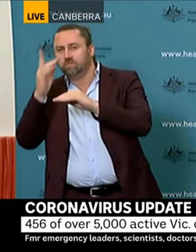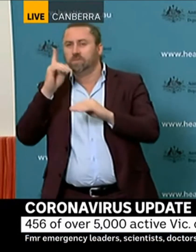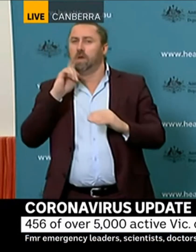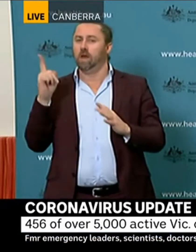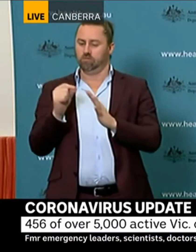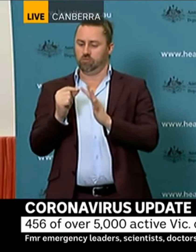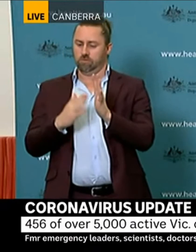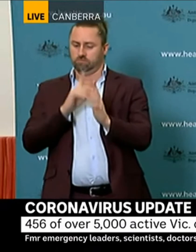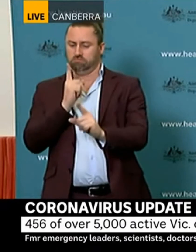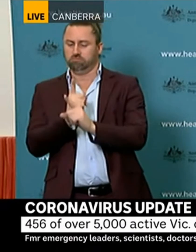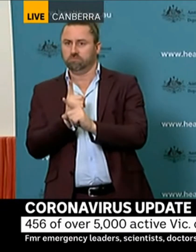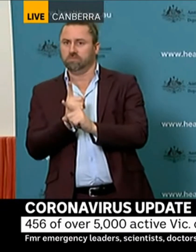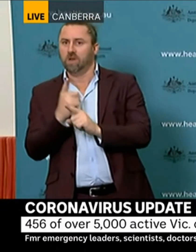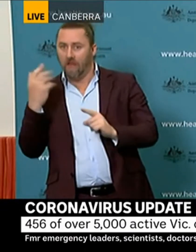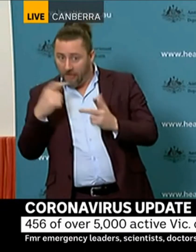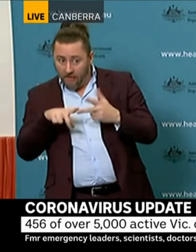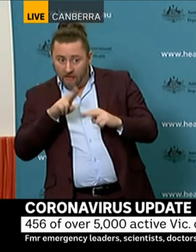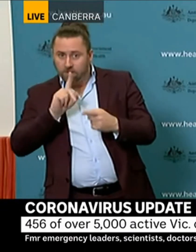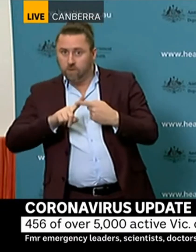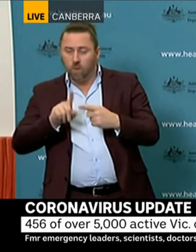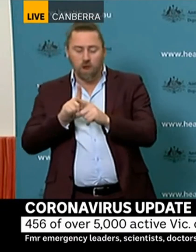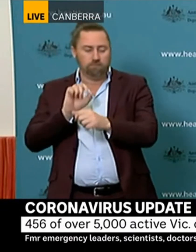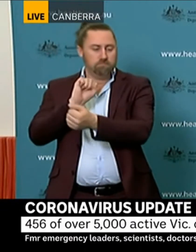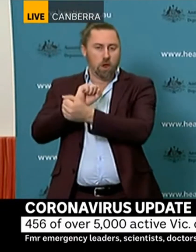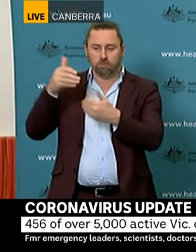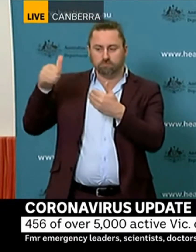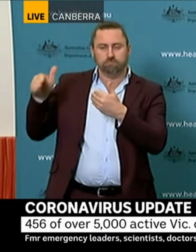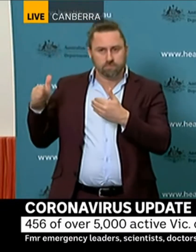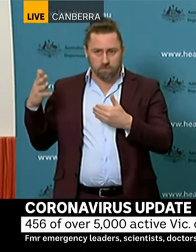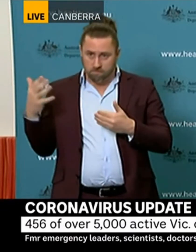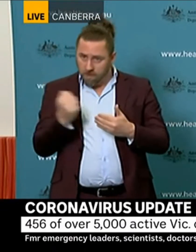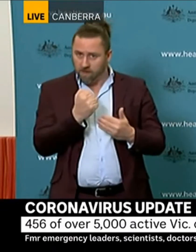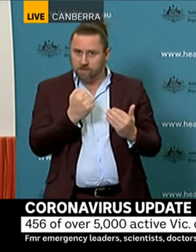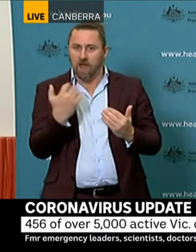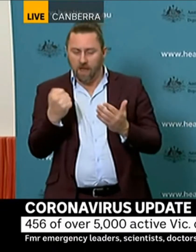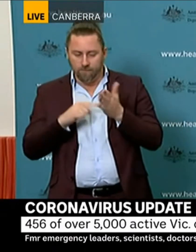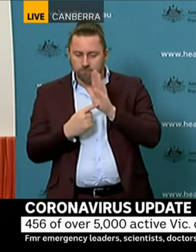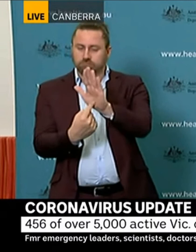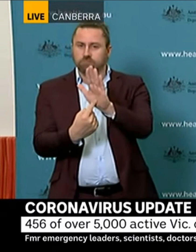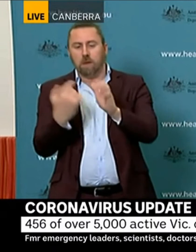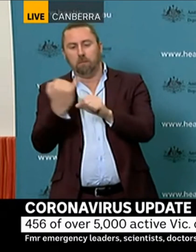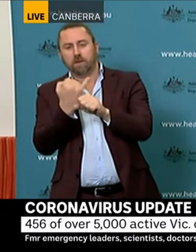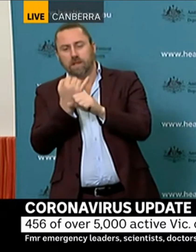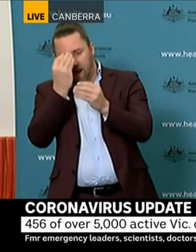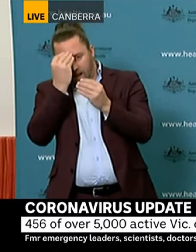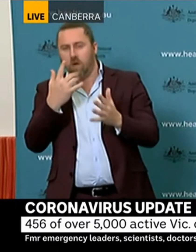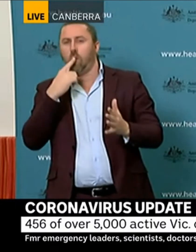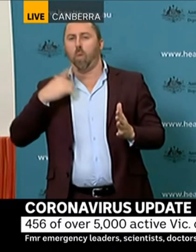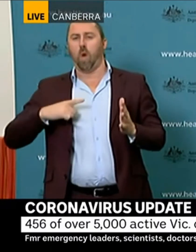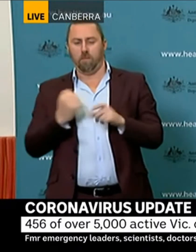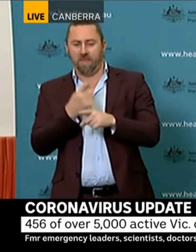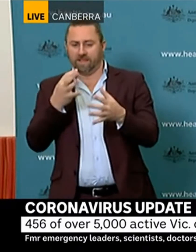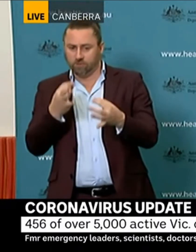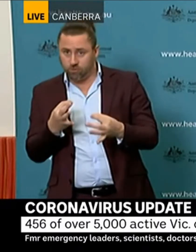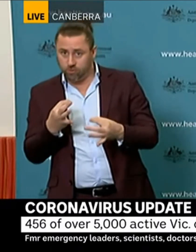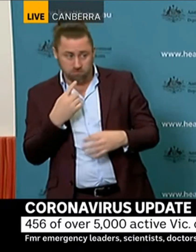ruling must justify that with health advice. In your opinion, based on the epidemiology of the outbreak in